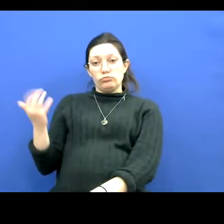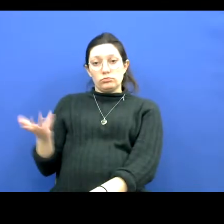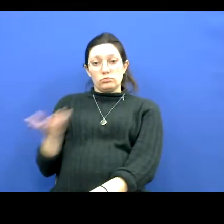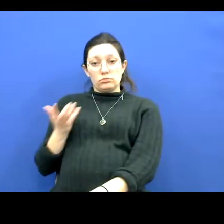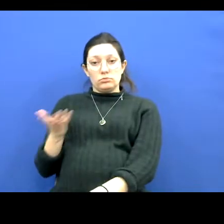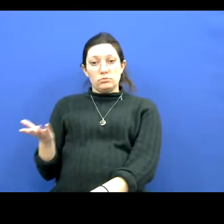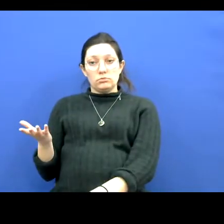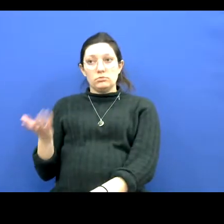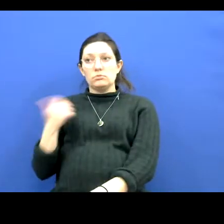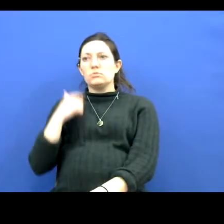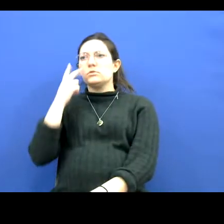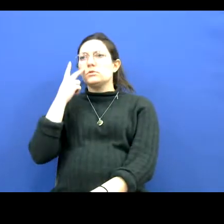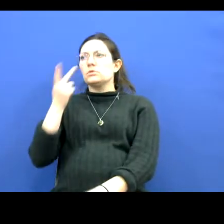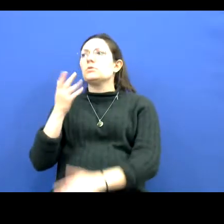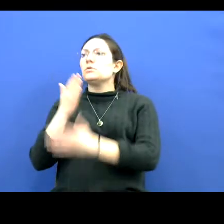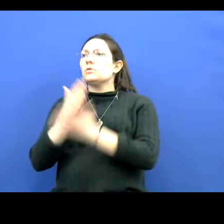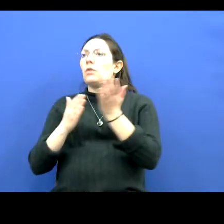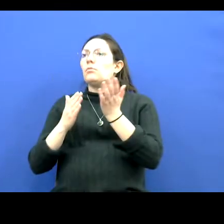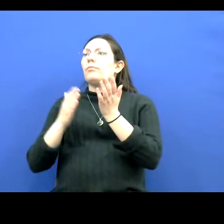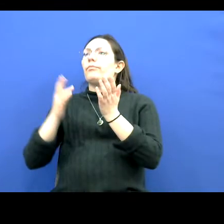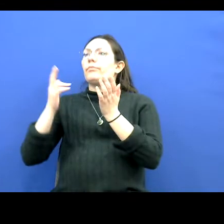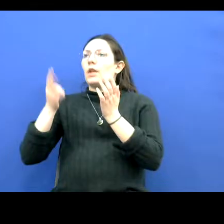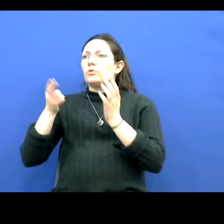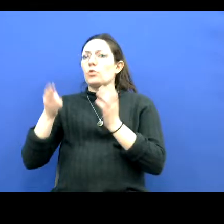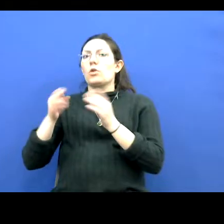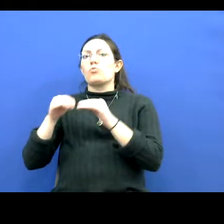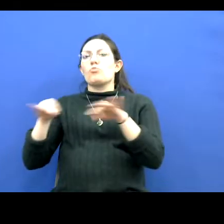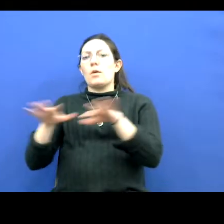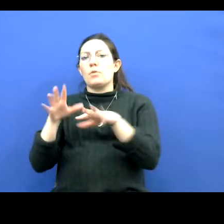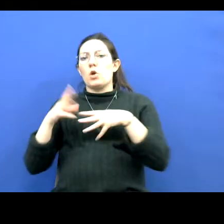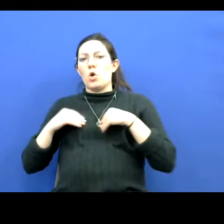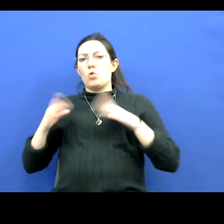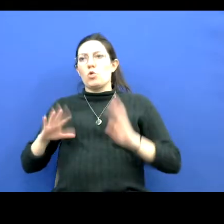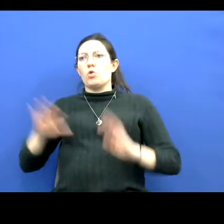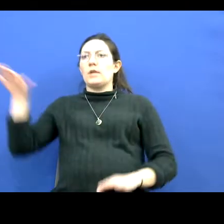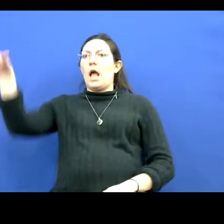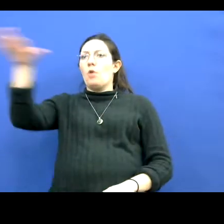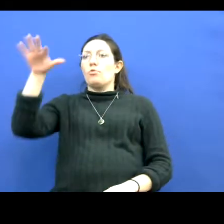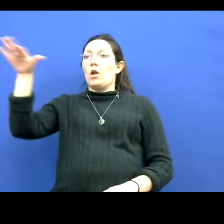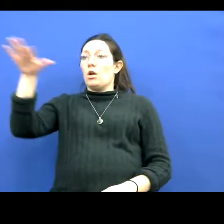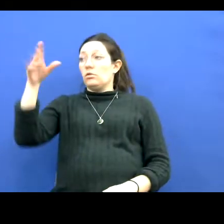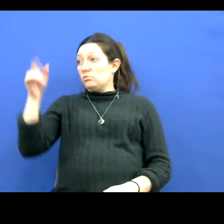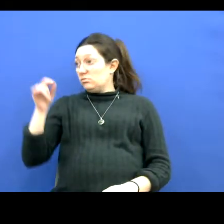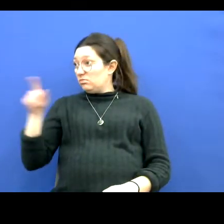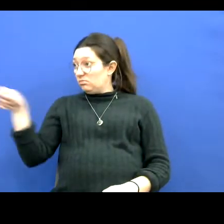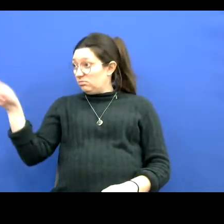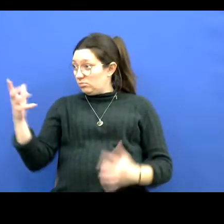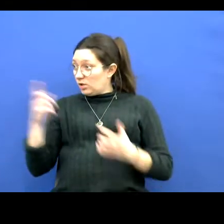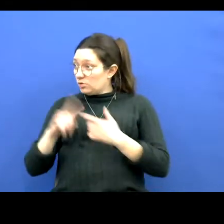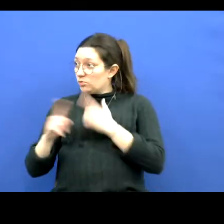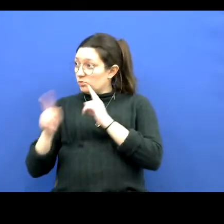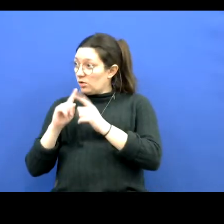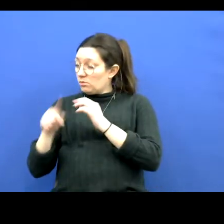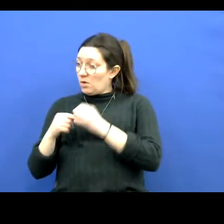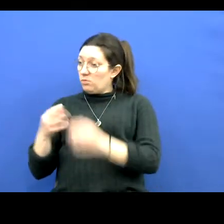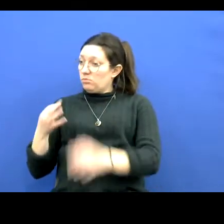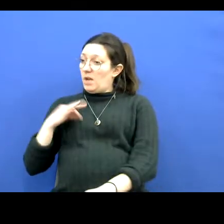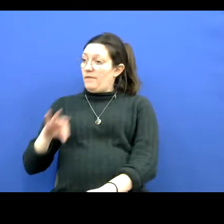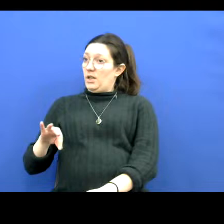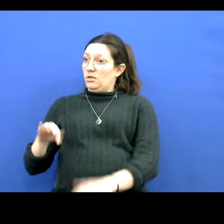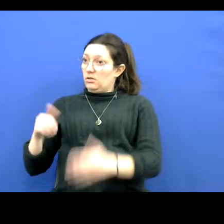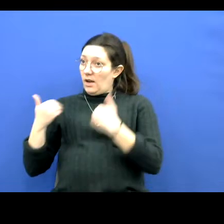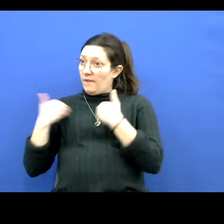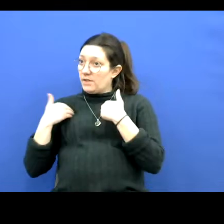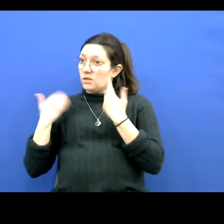I see a couple historic property owners out there. Do you want to talk about the benefit of having